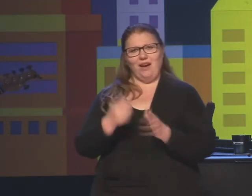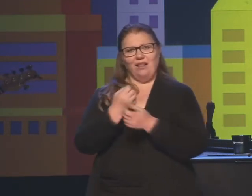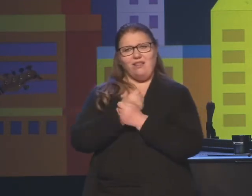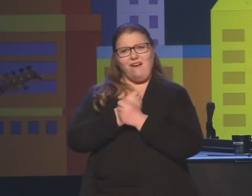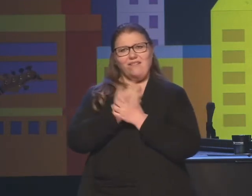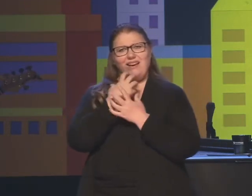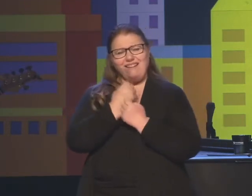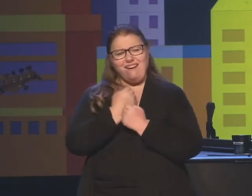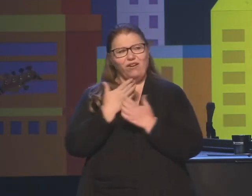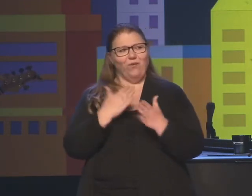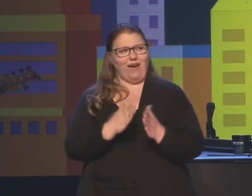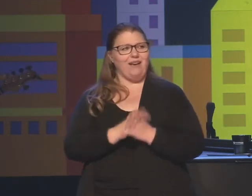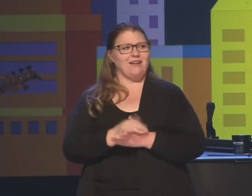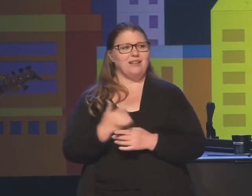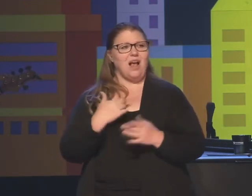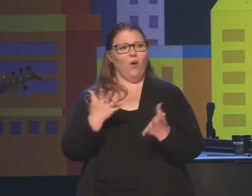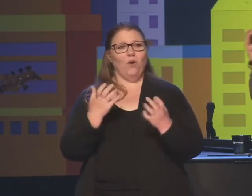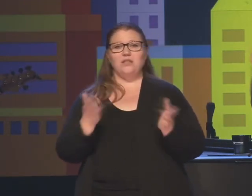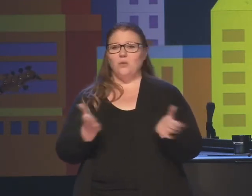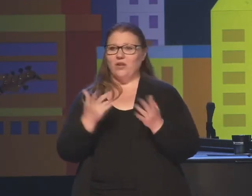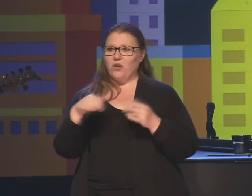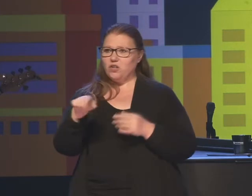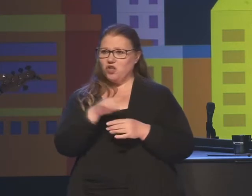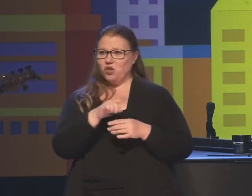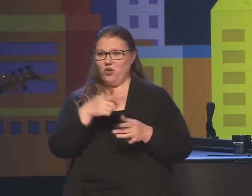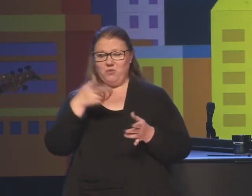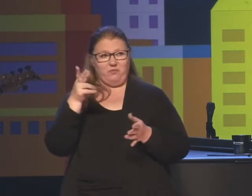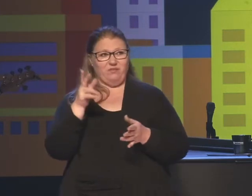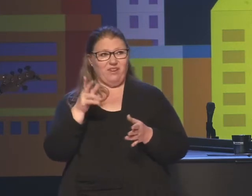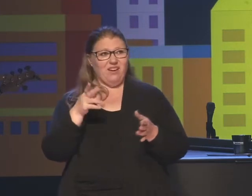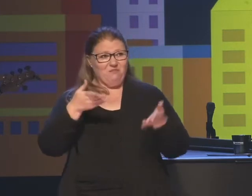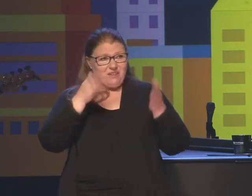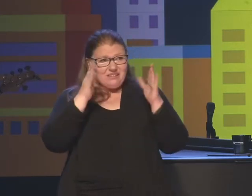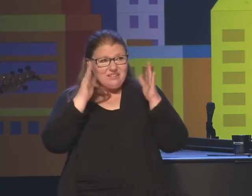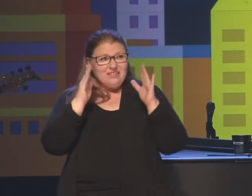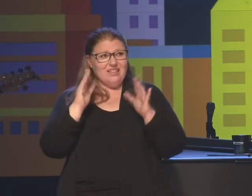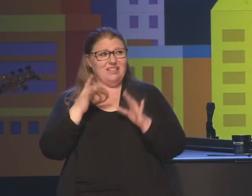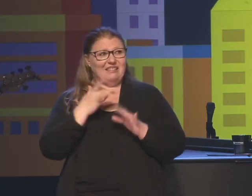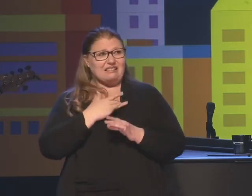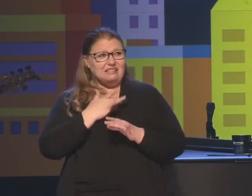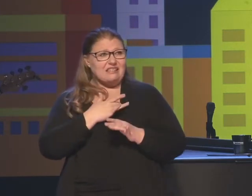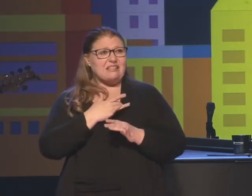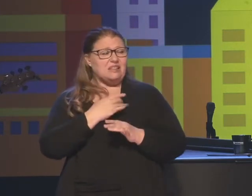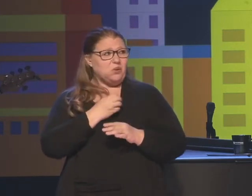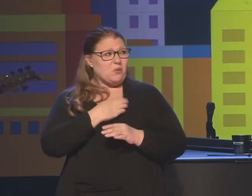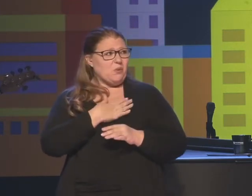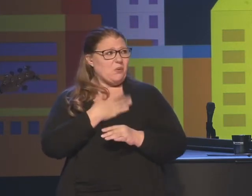caring way? And I want to encourage you, those of you who've been listening and you're taking this to heart, maybe two or three of you,